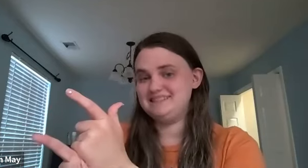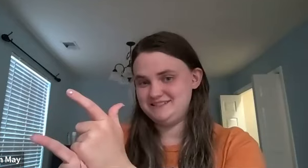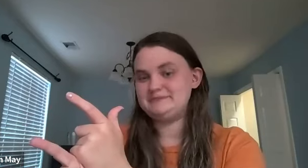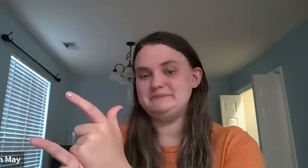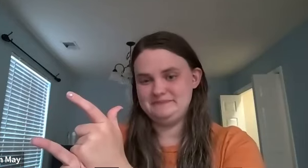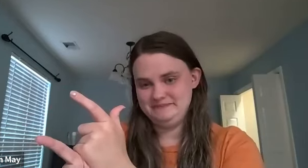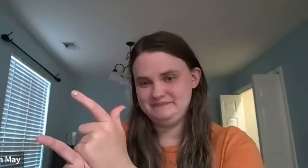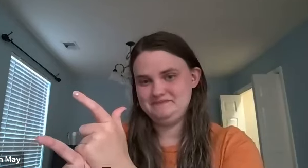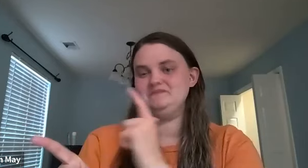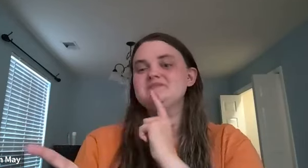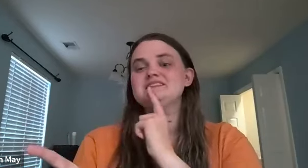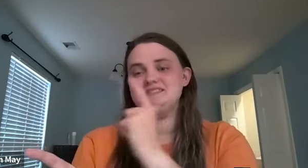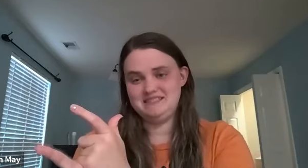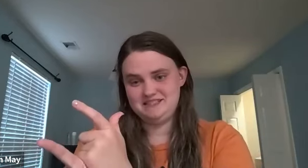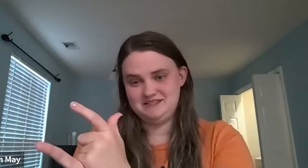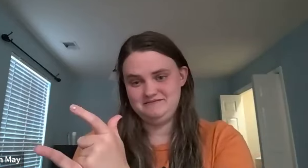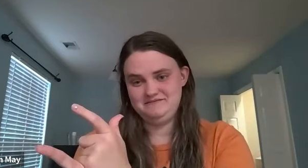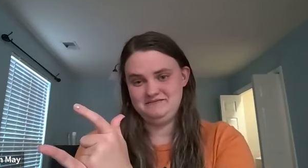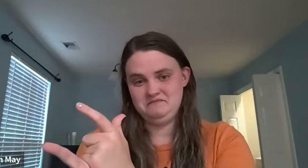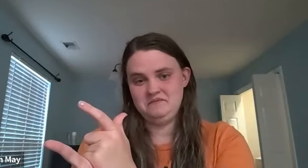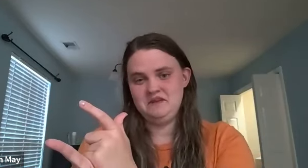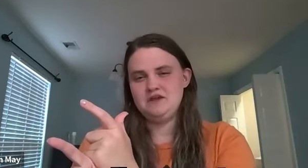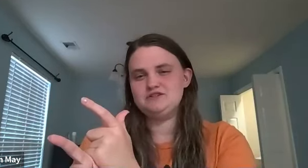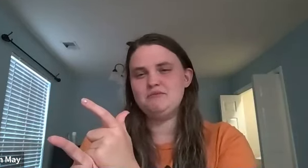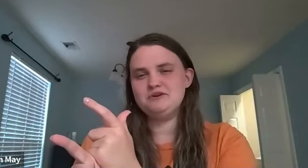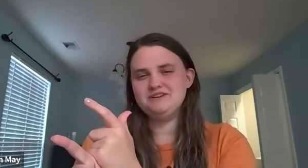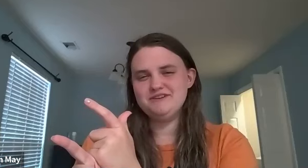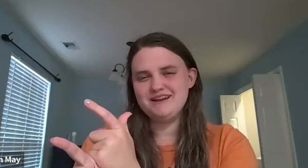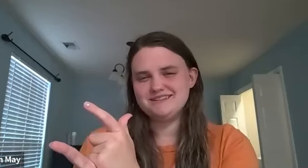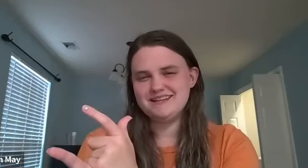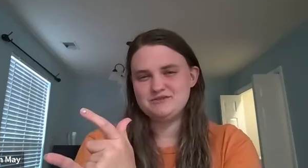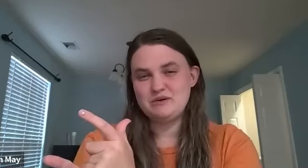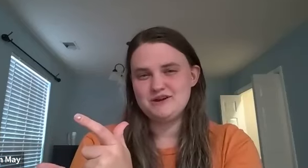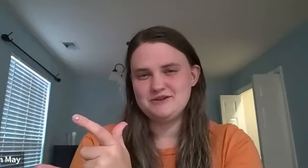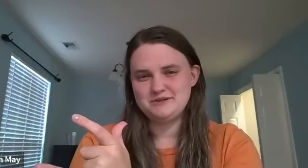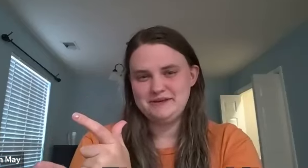sister, sister. So I'm wondering if you guys can guess what brother would be.